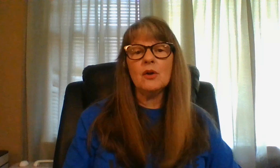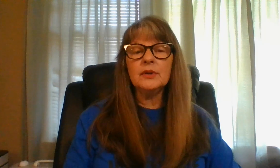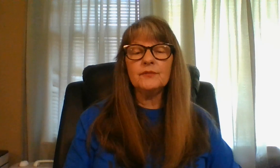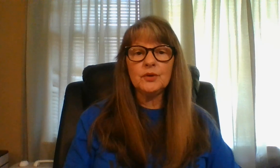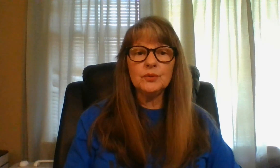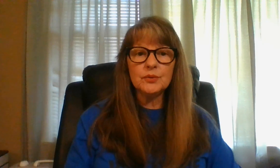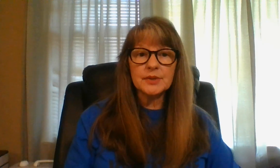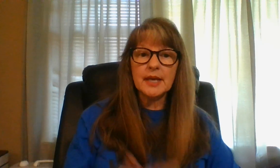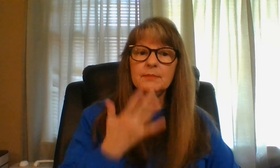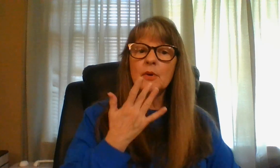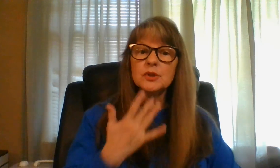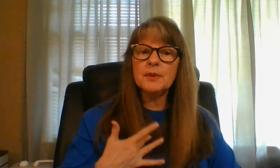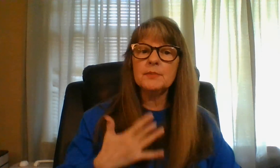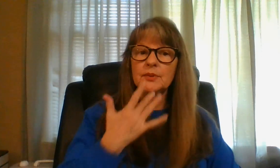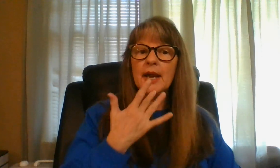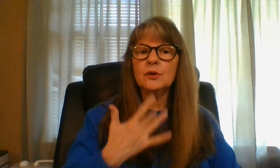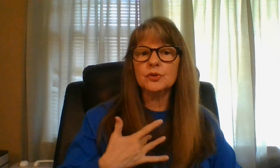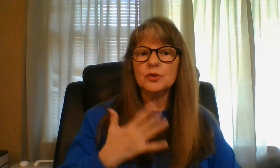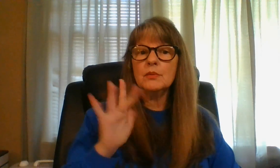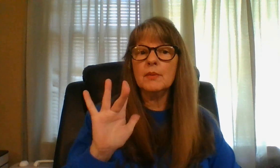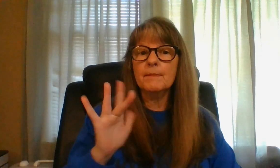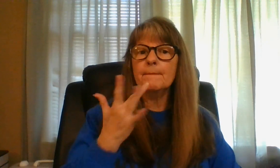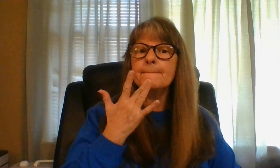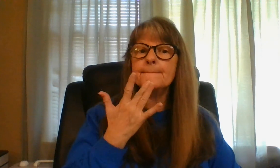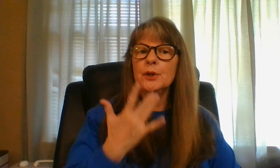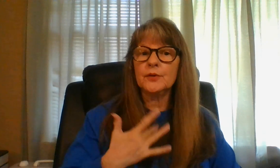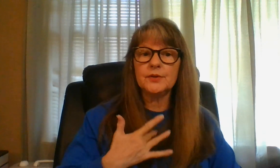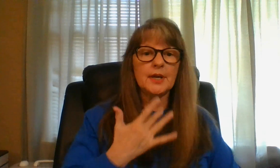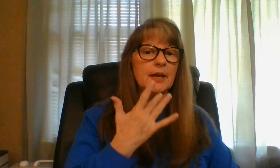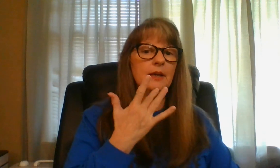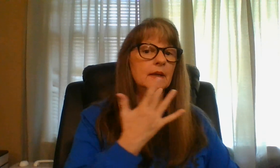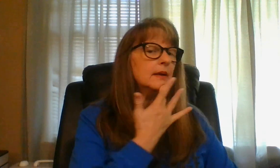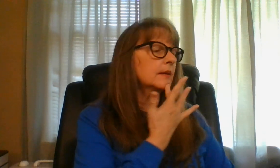only few use that. Most people now do birthday.